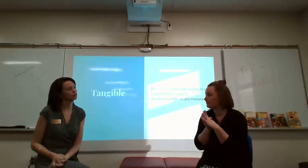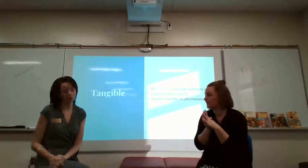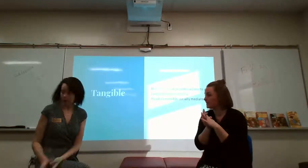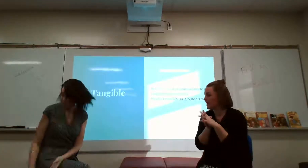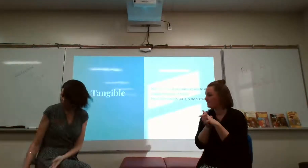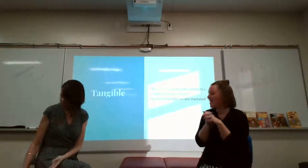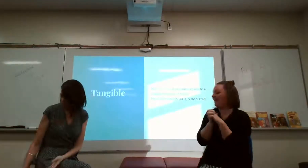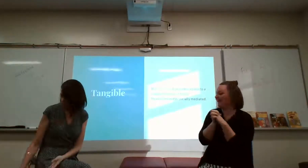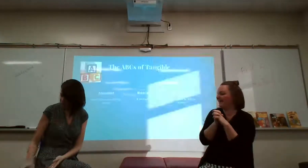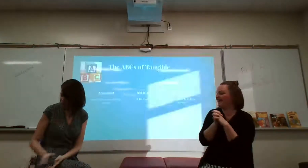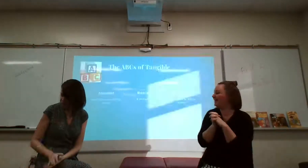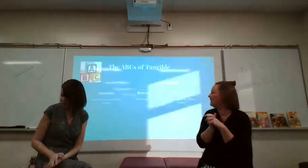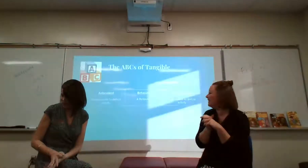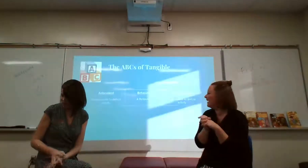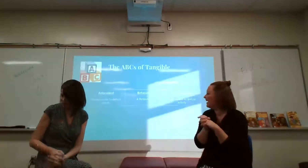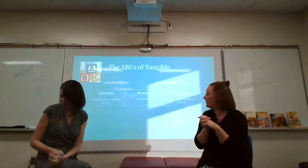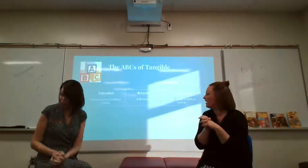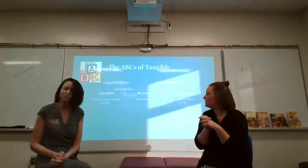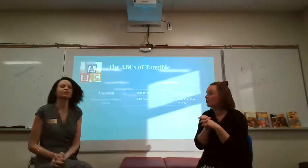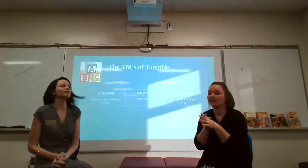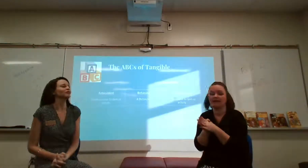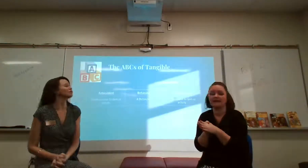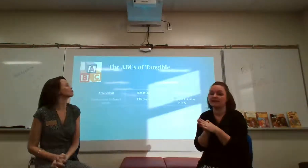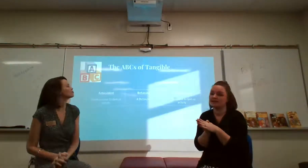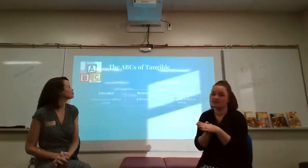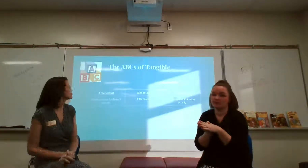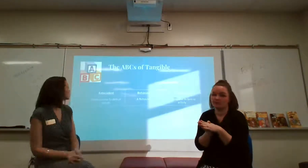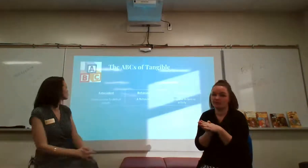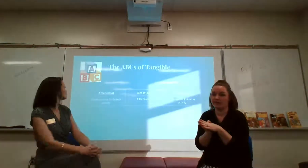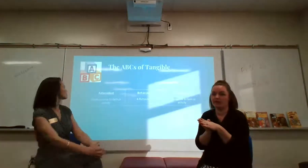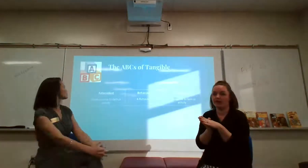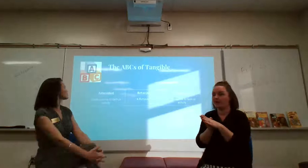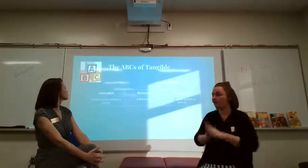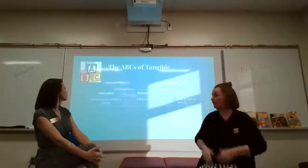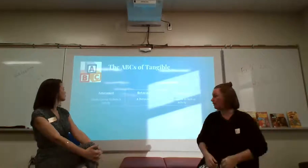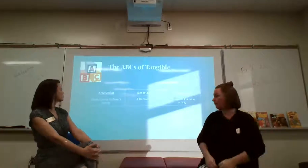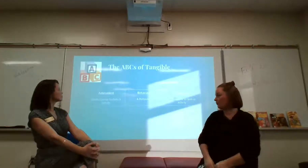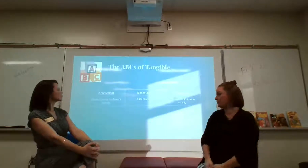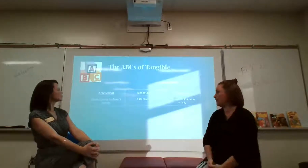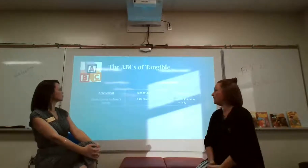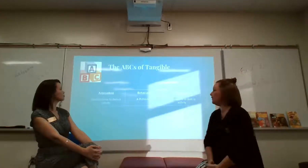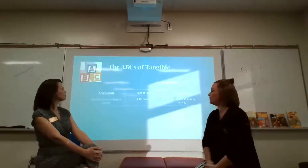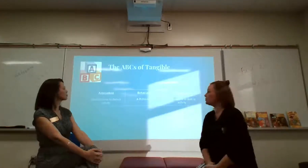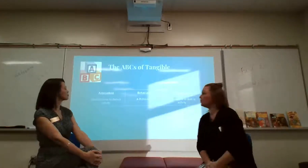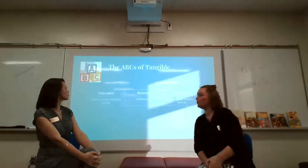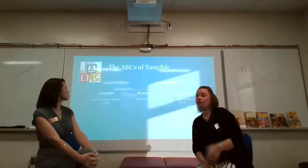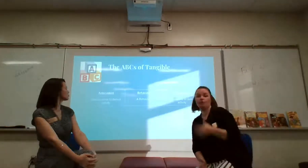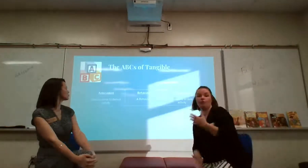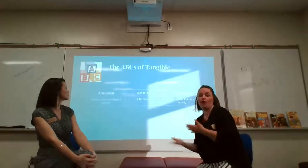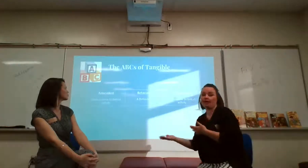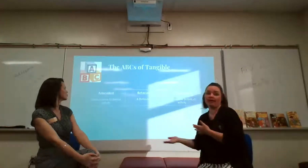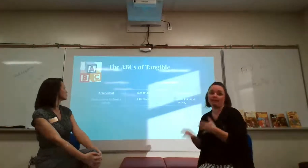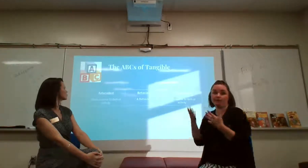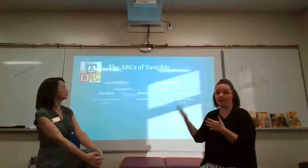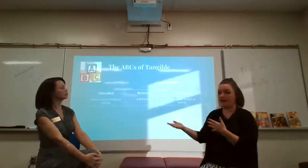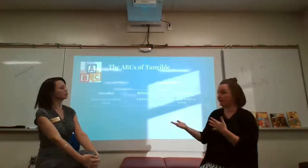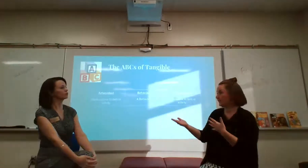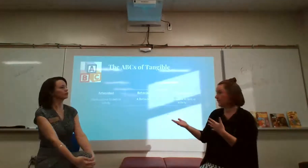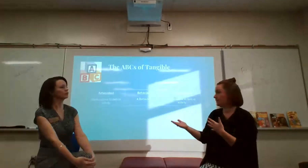Yeah. Excellent. Okay. So again, this is a socially motivated reinforcement. So you want an item, you want an activity is your